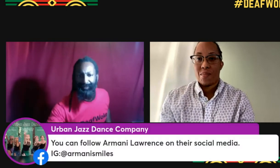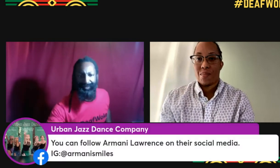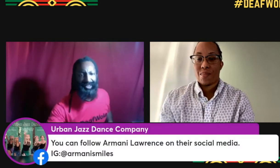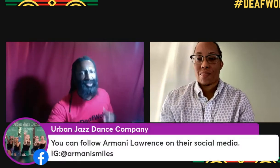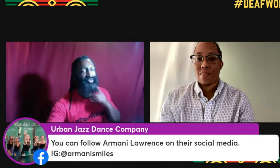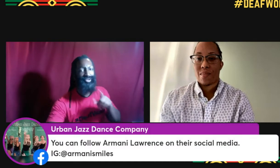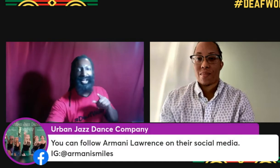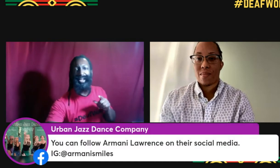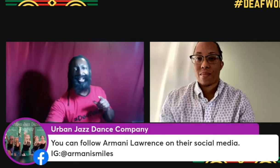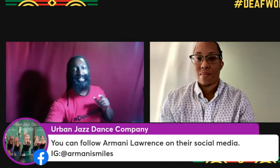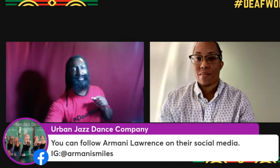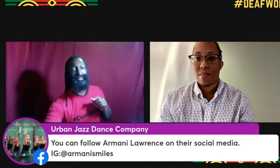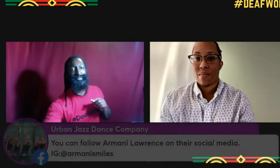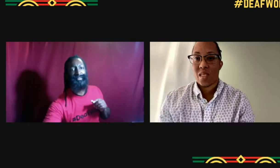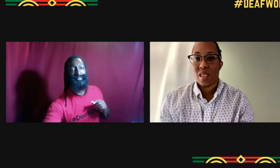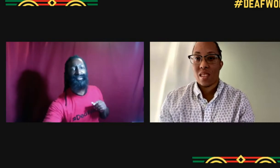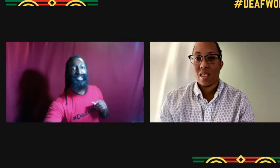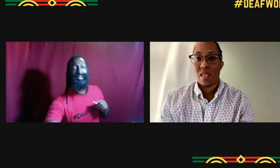on that.